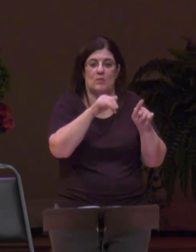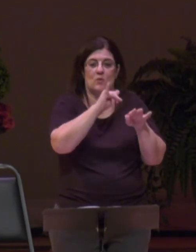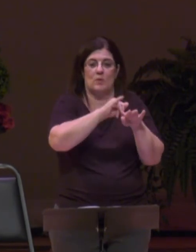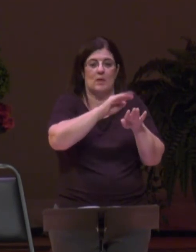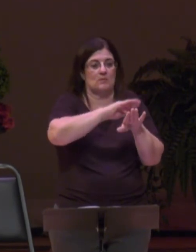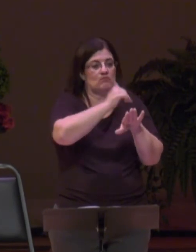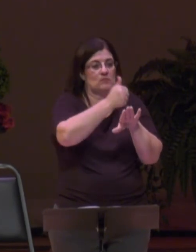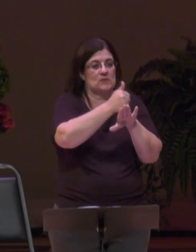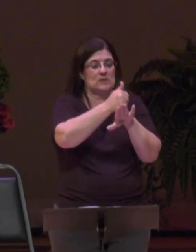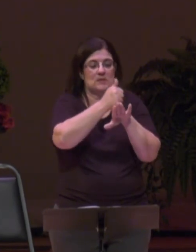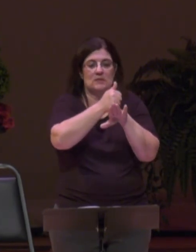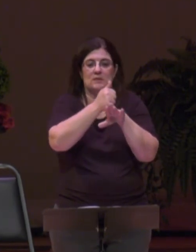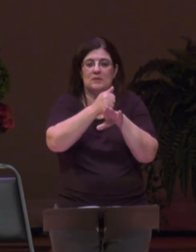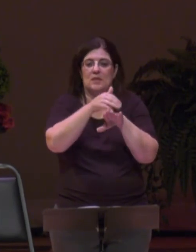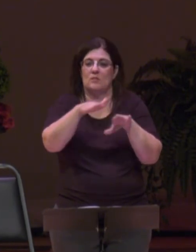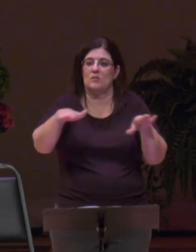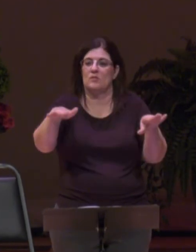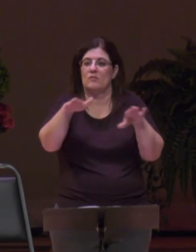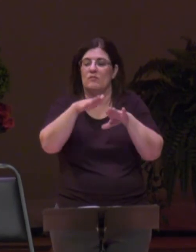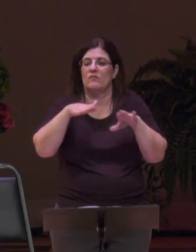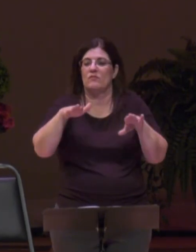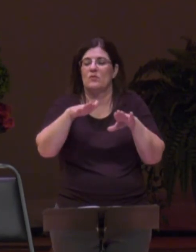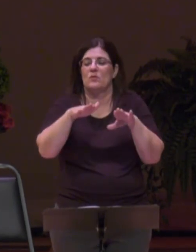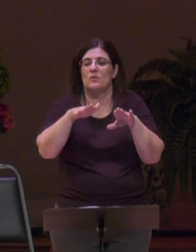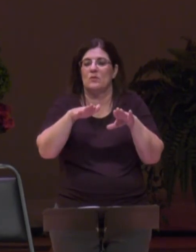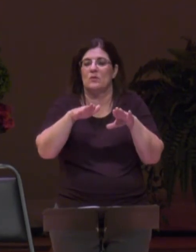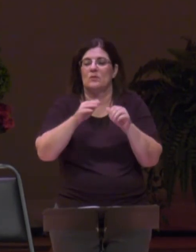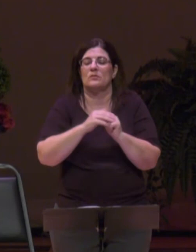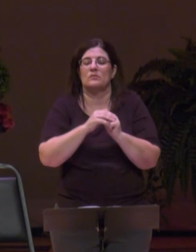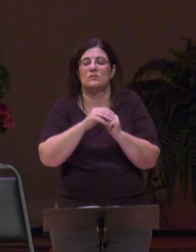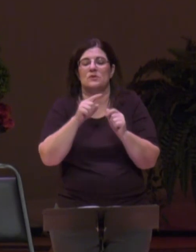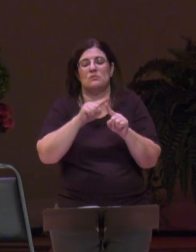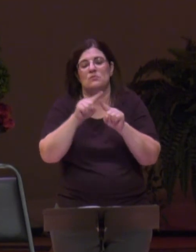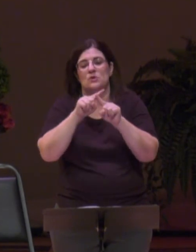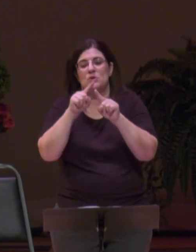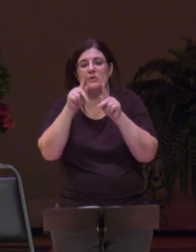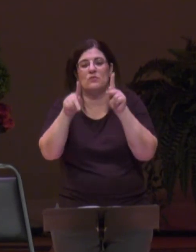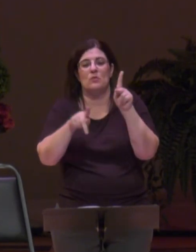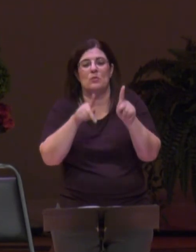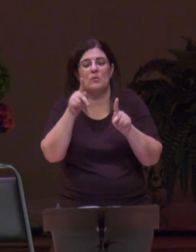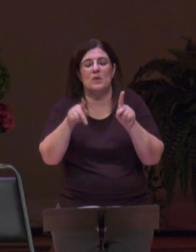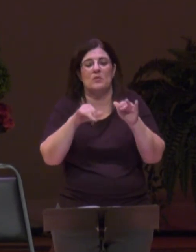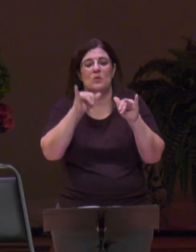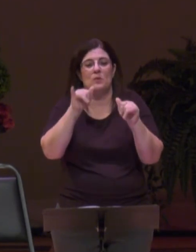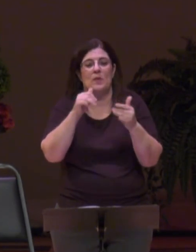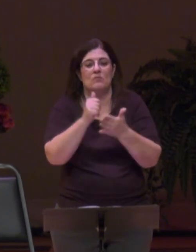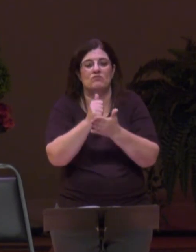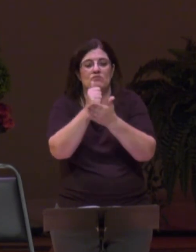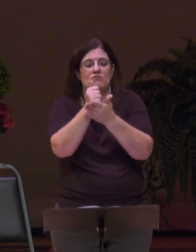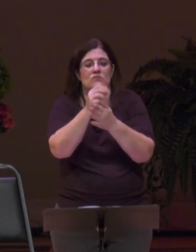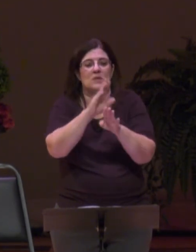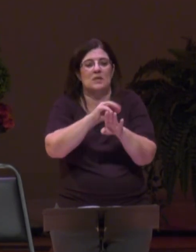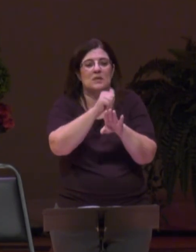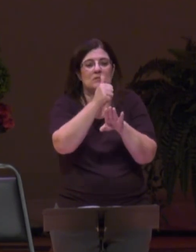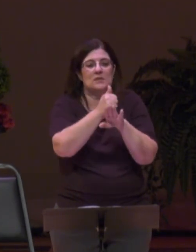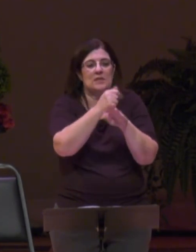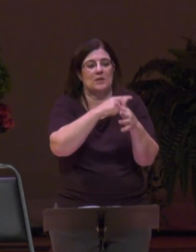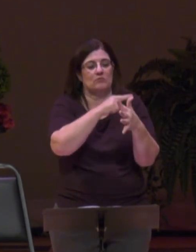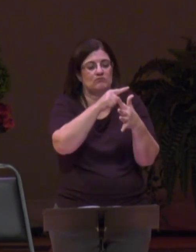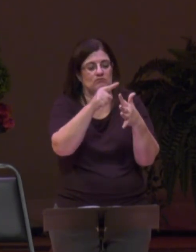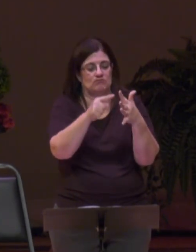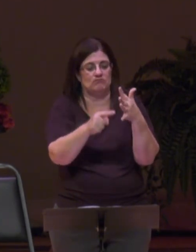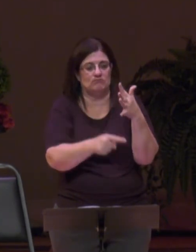outstanding staff on the Dothan campus, including Sandra Henry, Melissa Lambert, Sandra Carter, Tori Andrew Spray, Kay